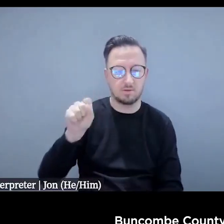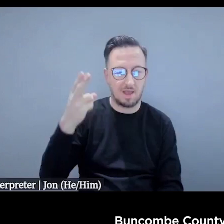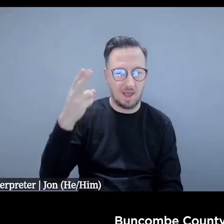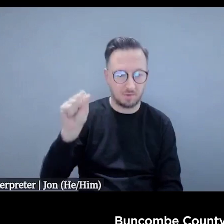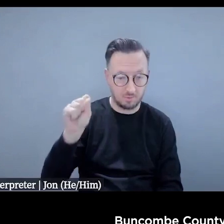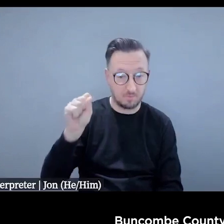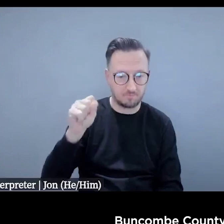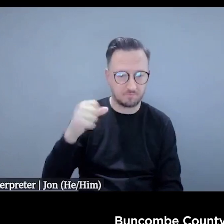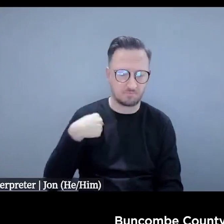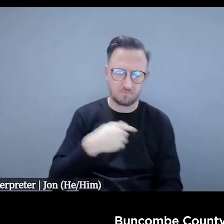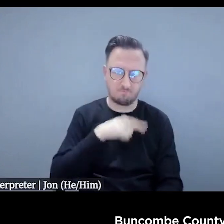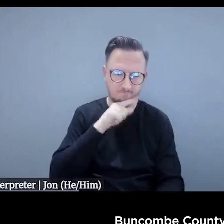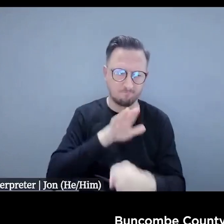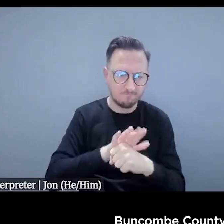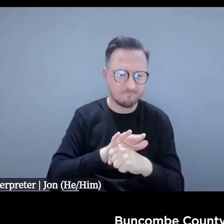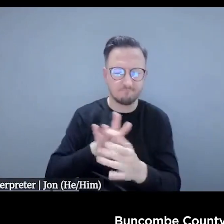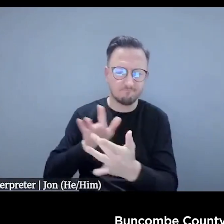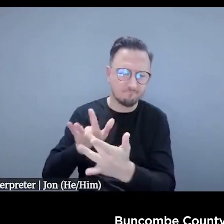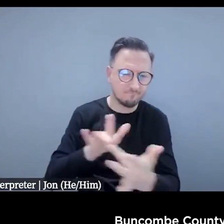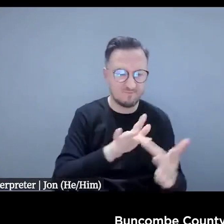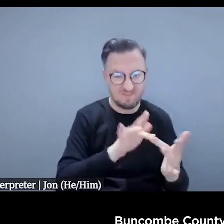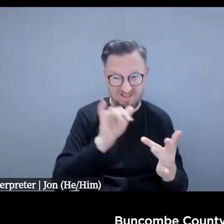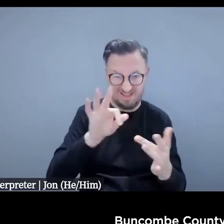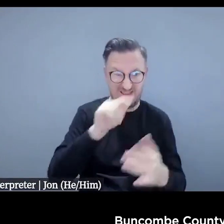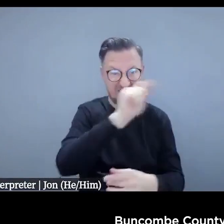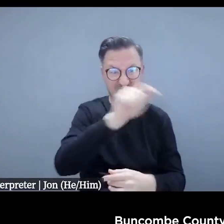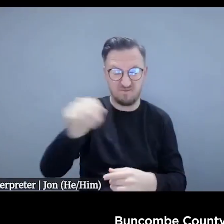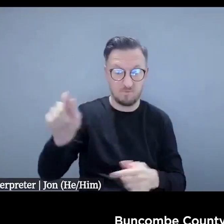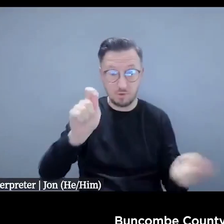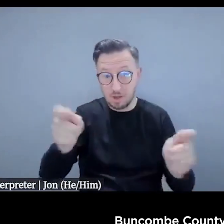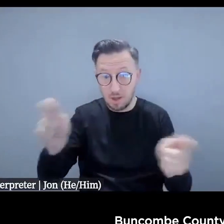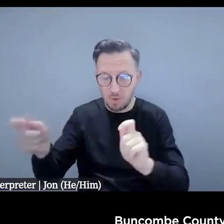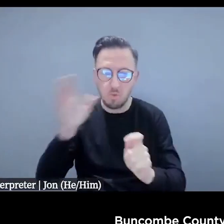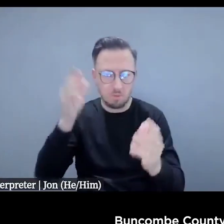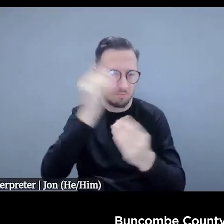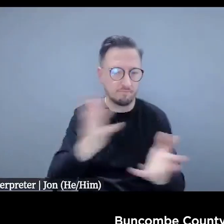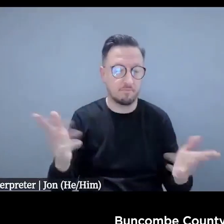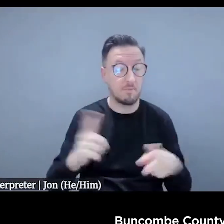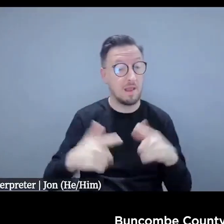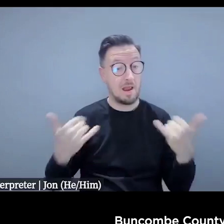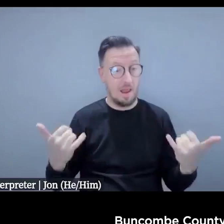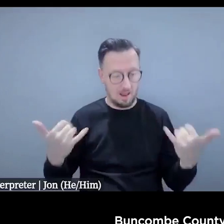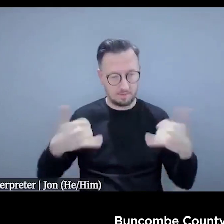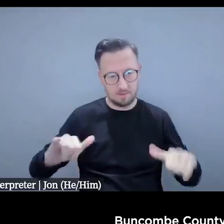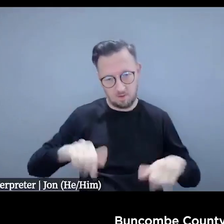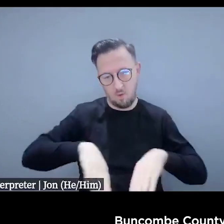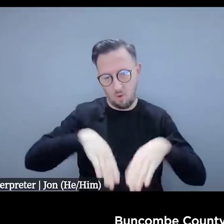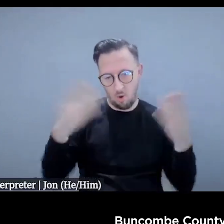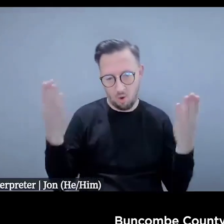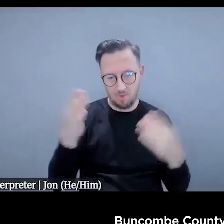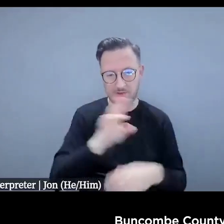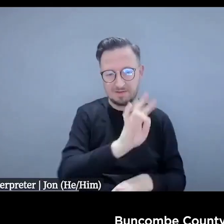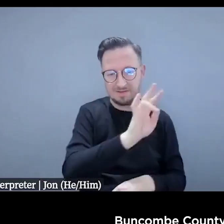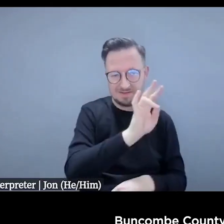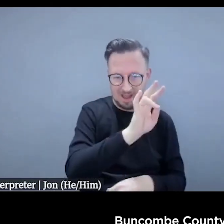community in advance of any changes to these community care stations. For now, they're open daily, again, 7 a.m. to